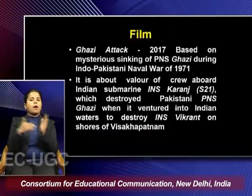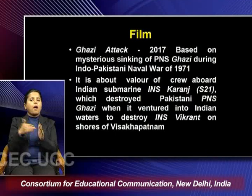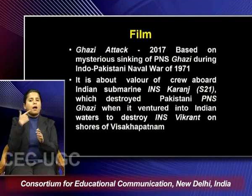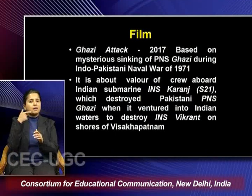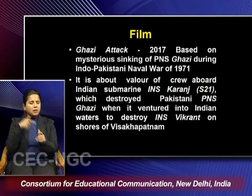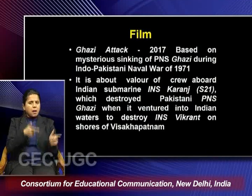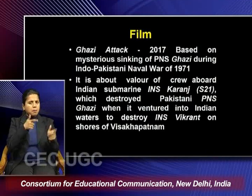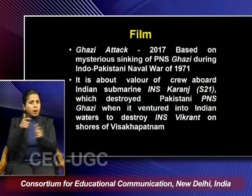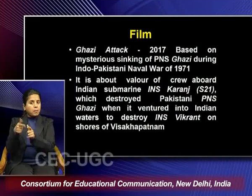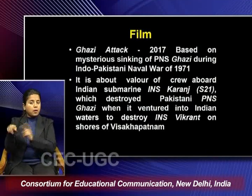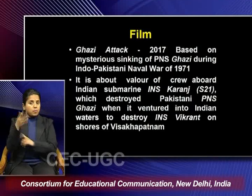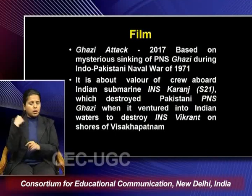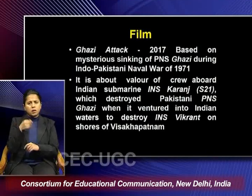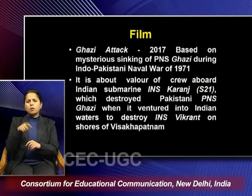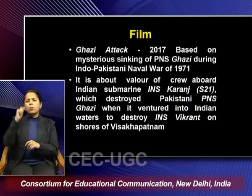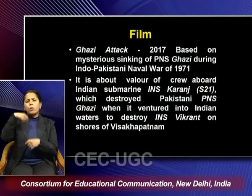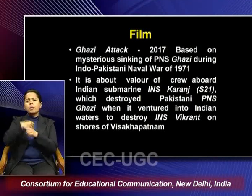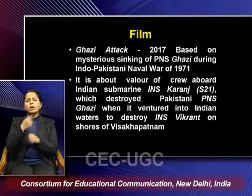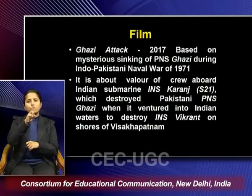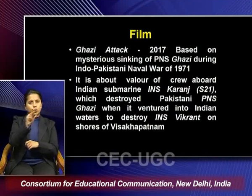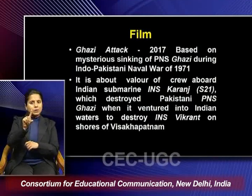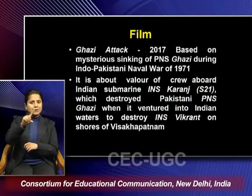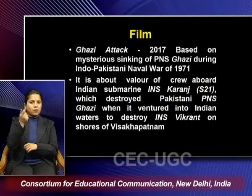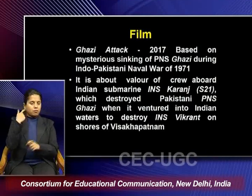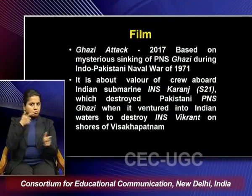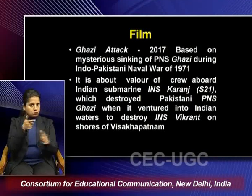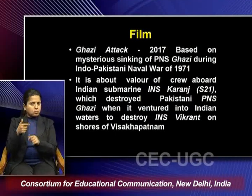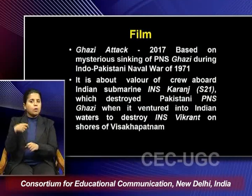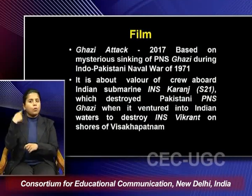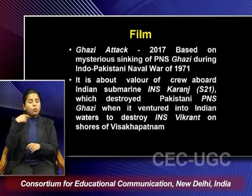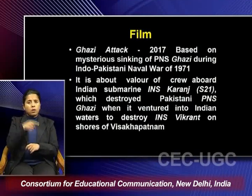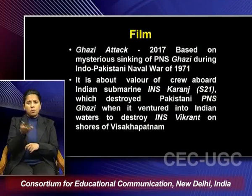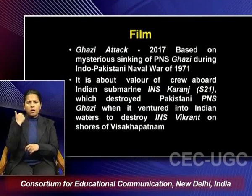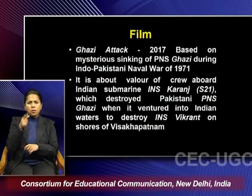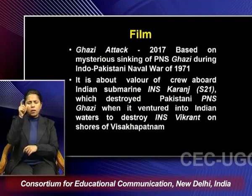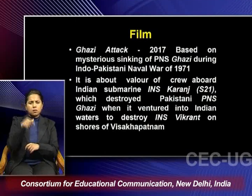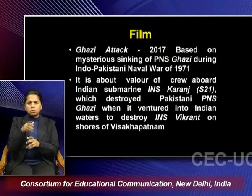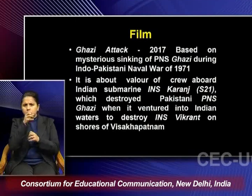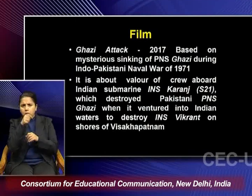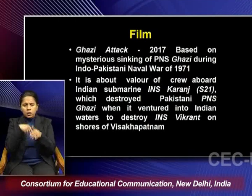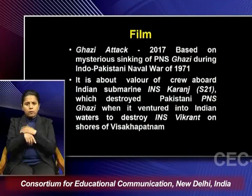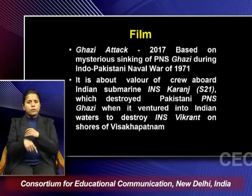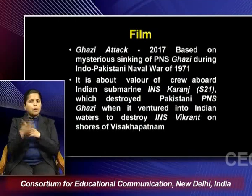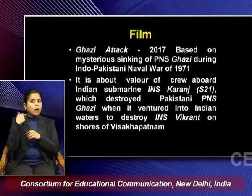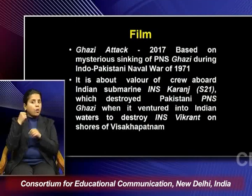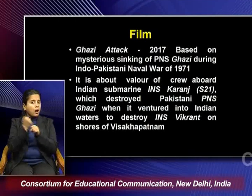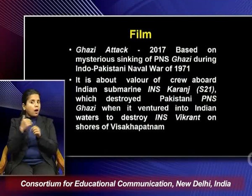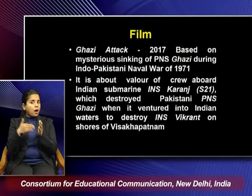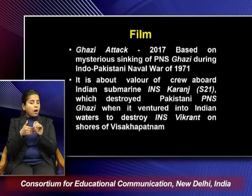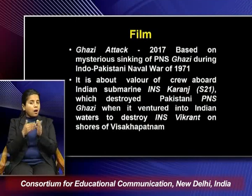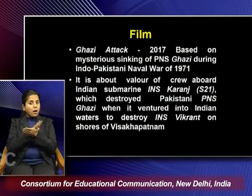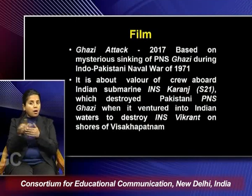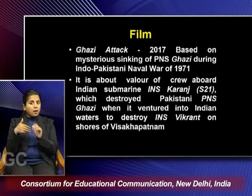on 2000. It was made in 2017, and it was based on the mysterious sinking of PNS Ghazi during